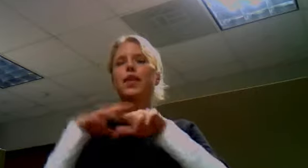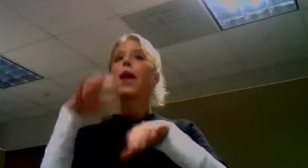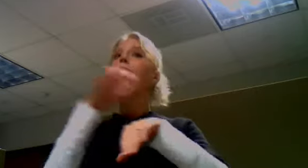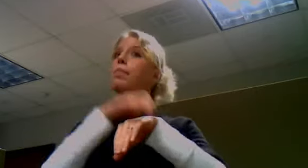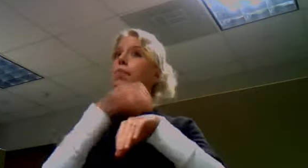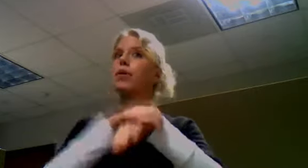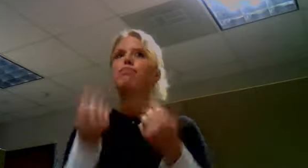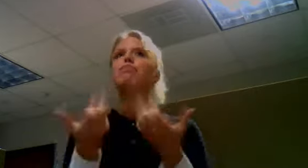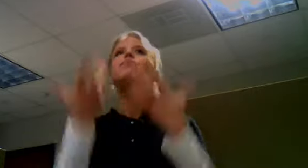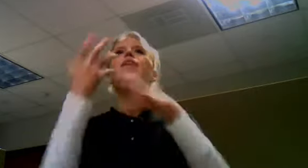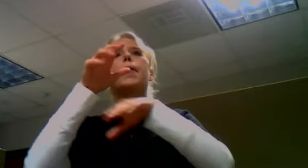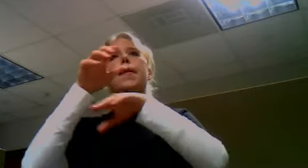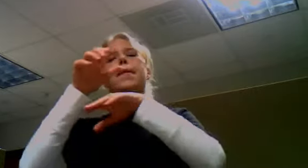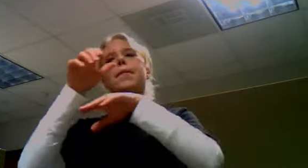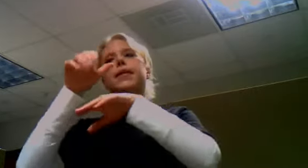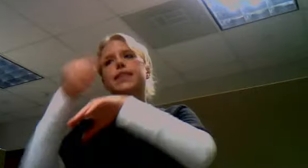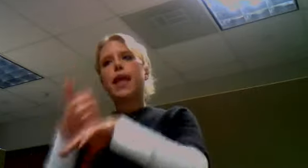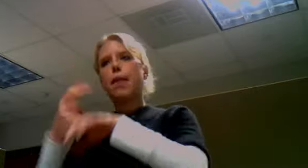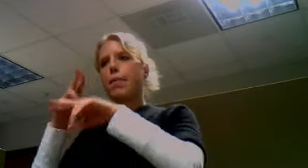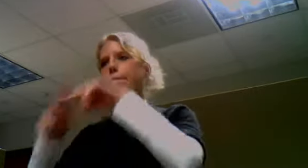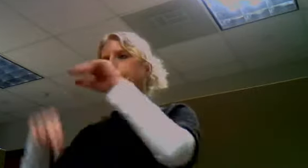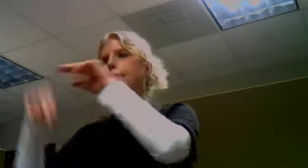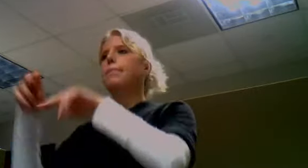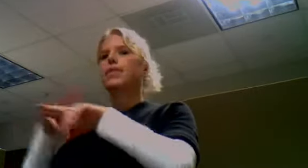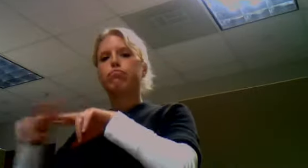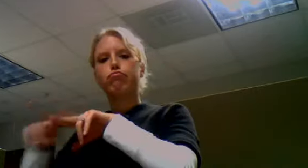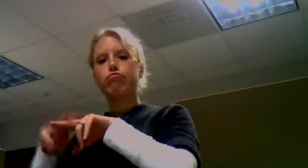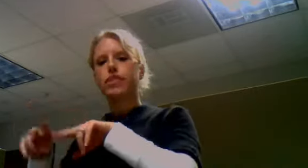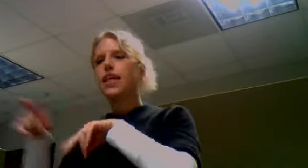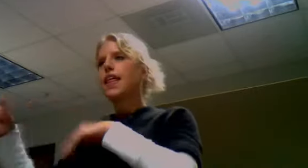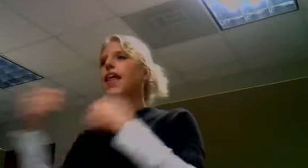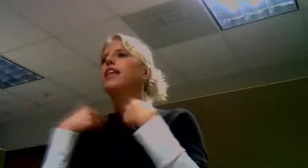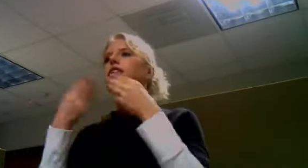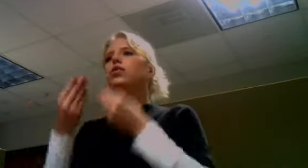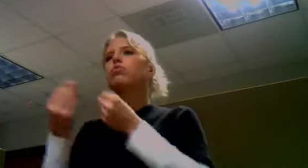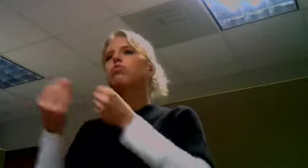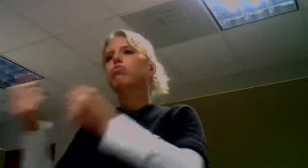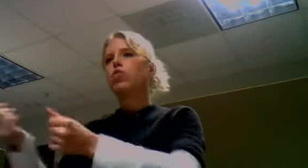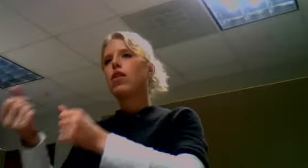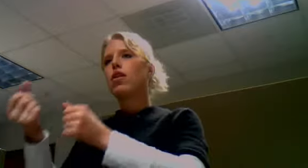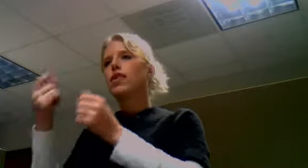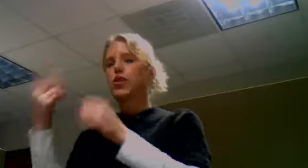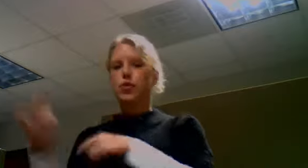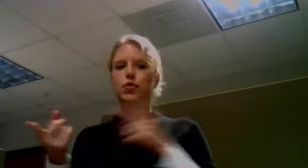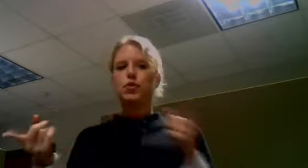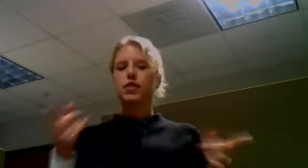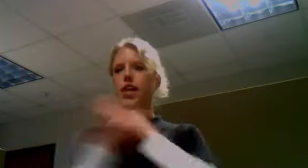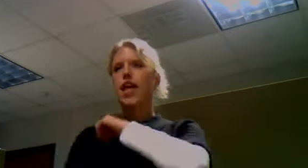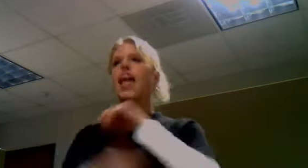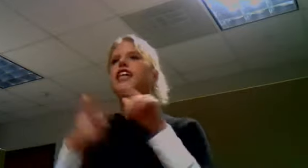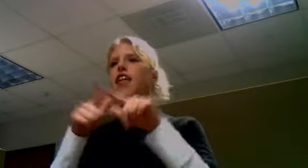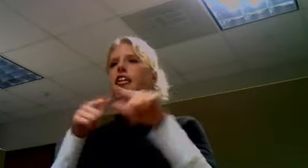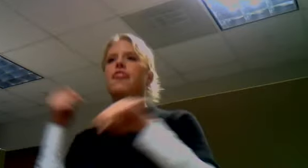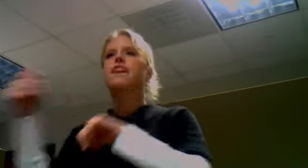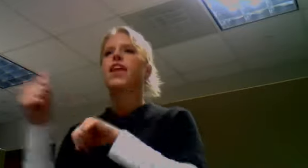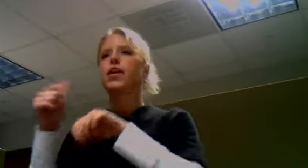railways in India. India is a smaller of the two countries, and yet it has a longer system of the railways until the